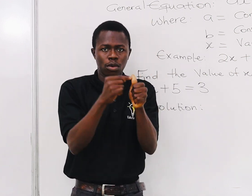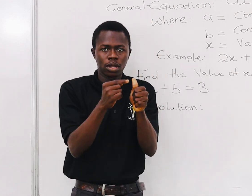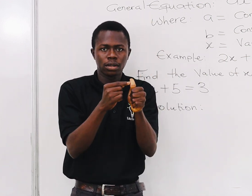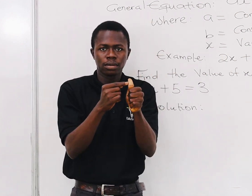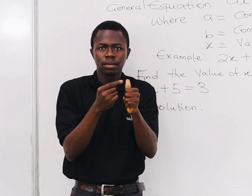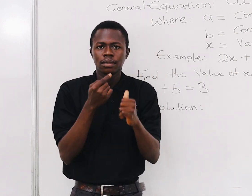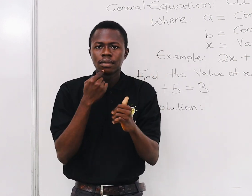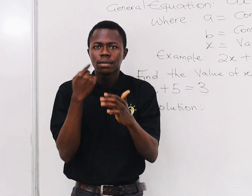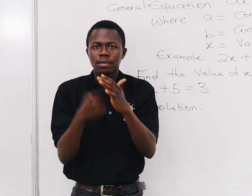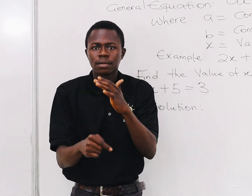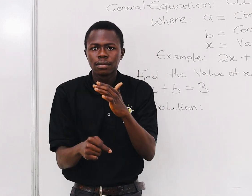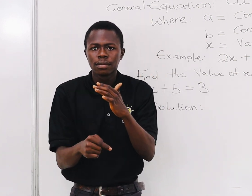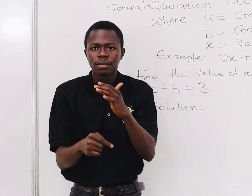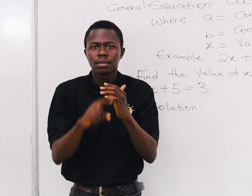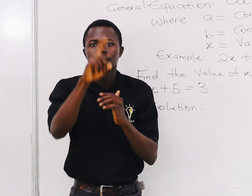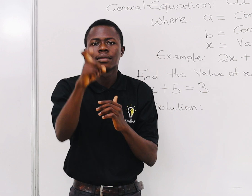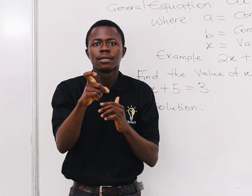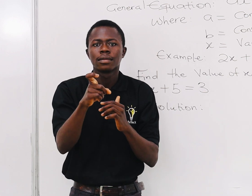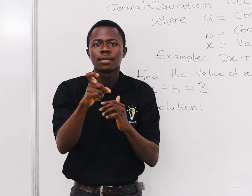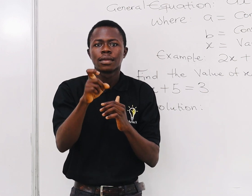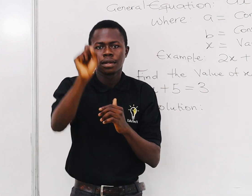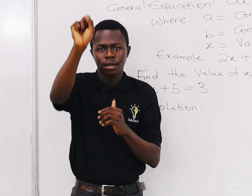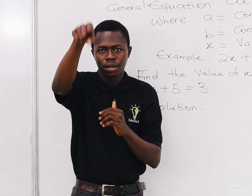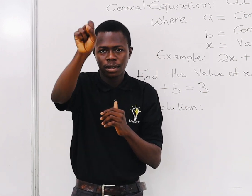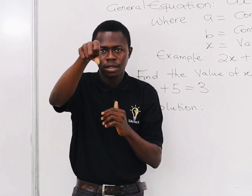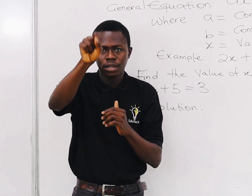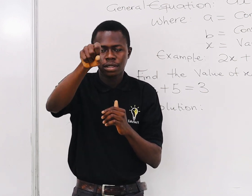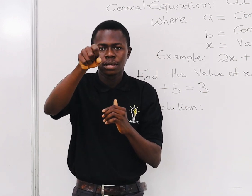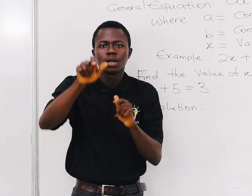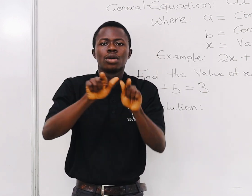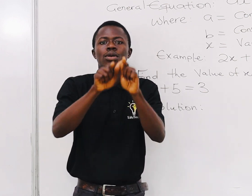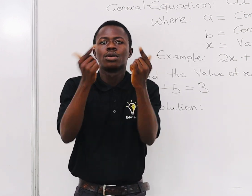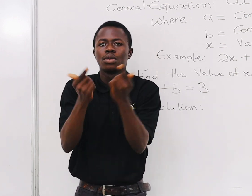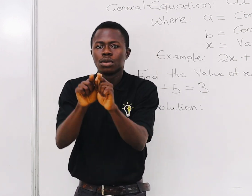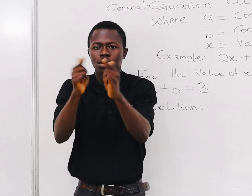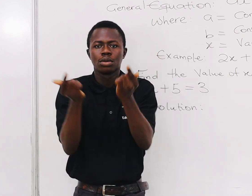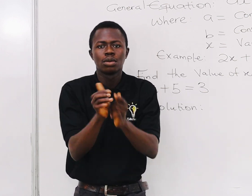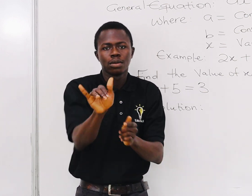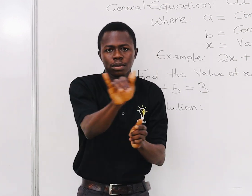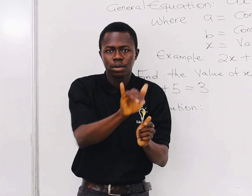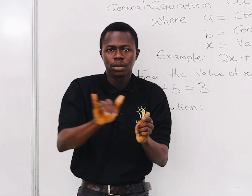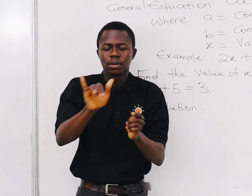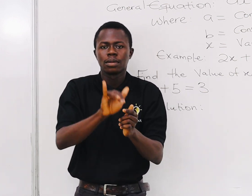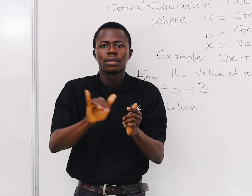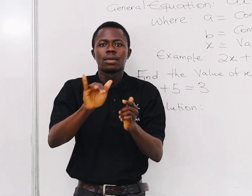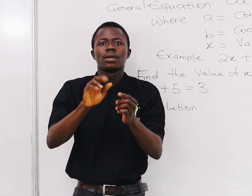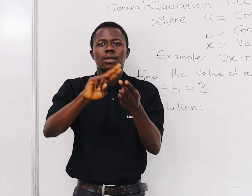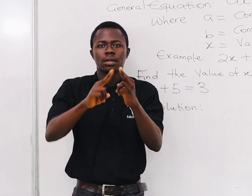steps. Step 1, what did we say? Yes, we said we will group like